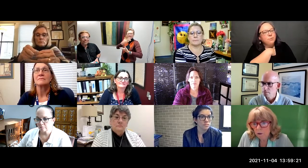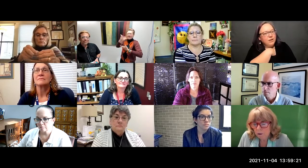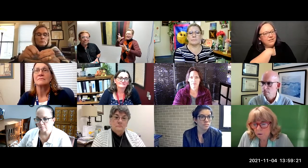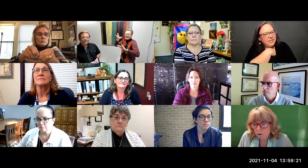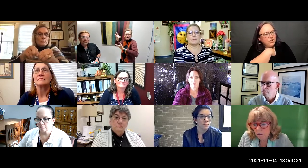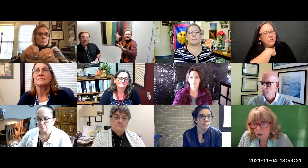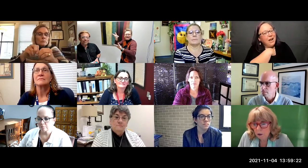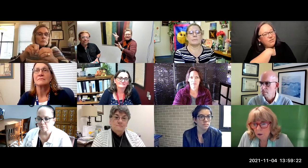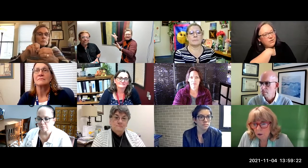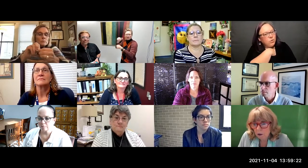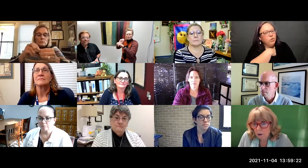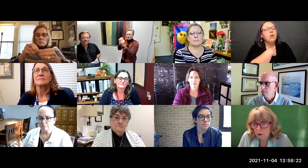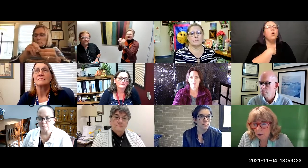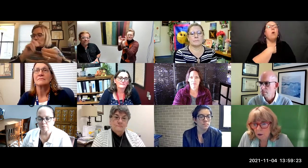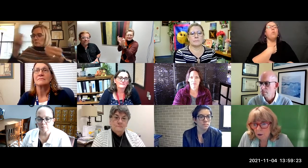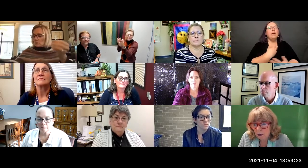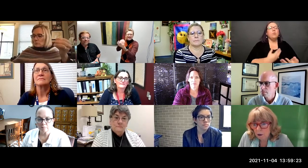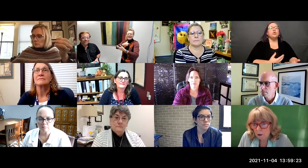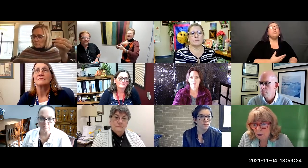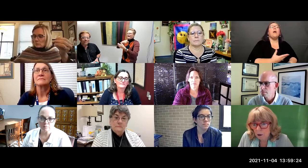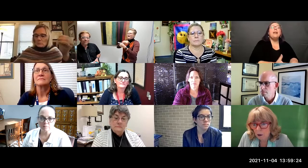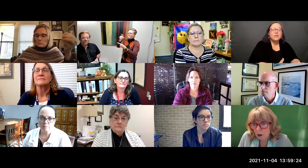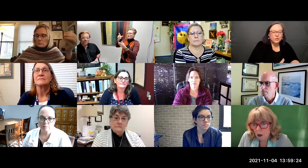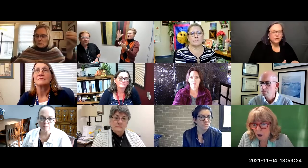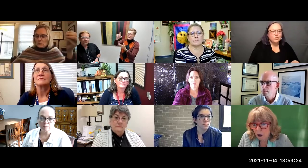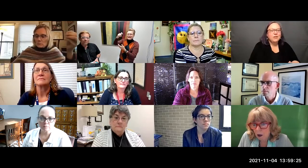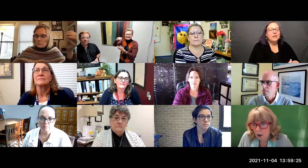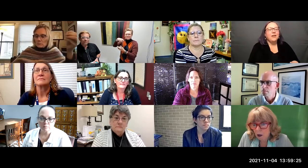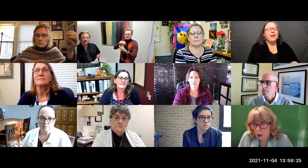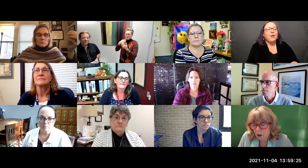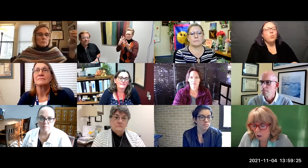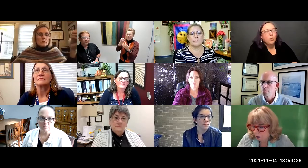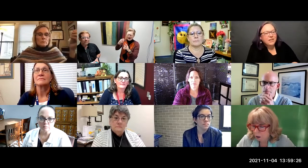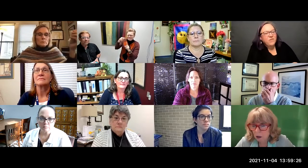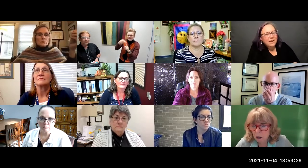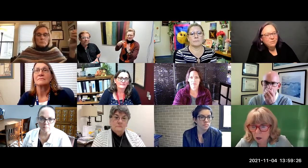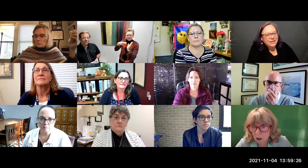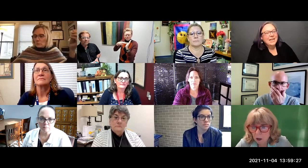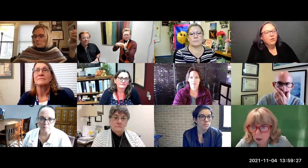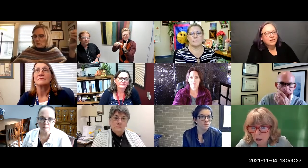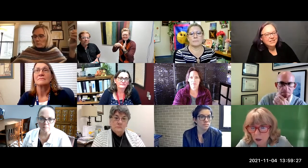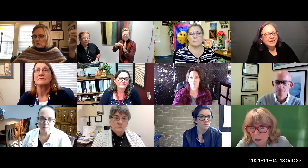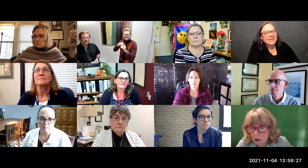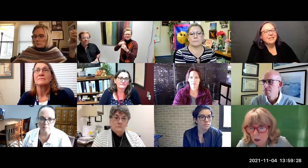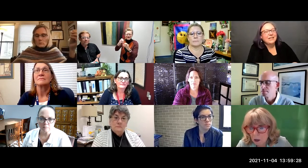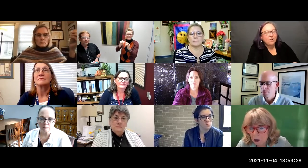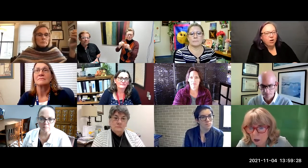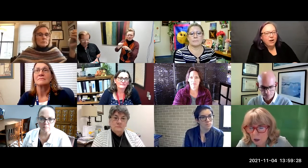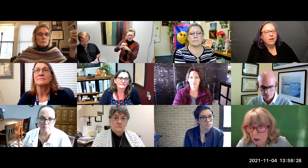the teachers at the school, while we were trying to work with the families out in the state and in our area